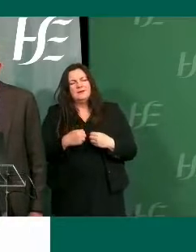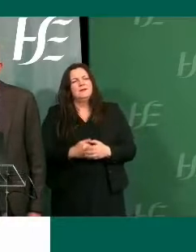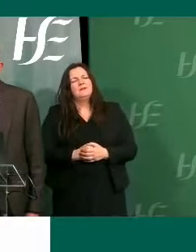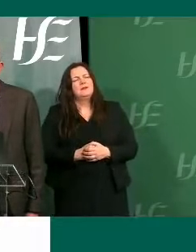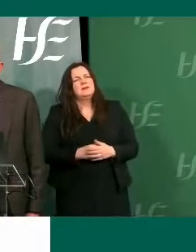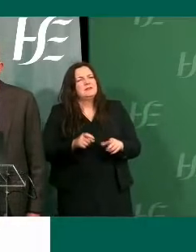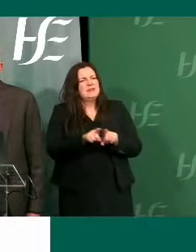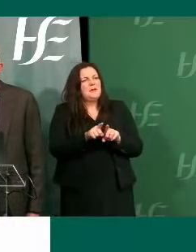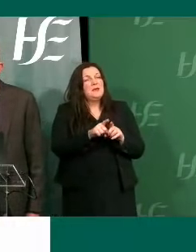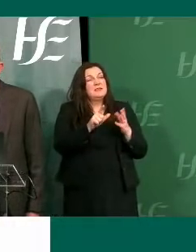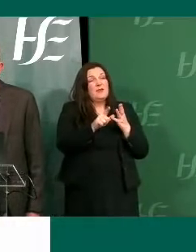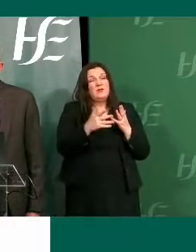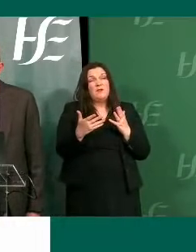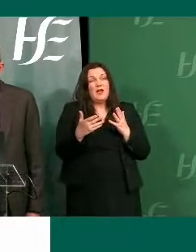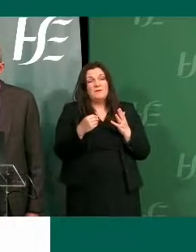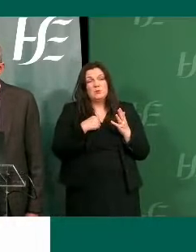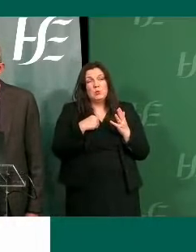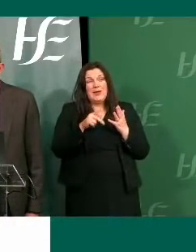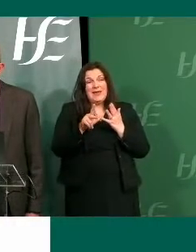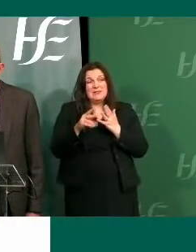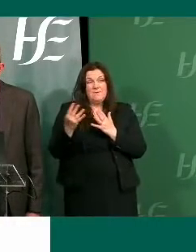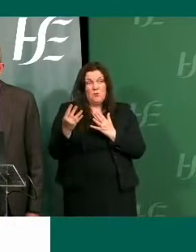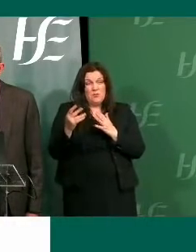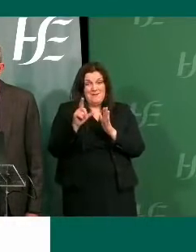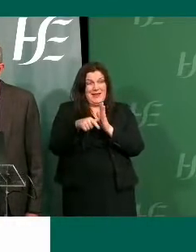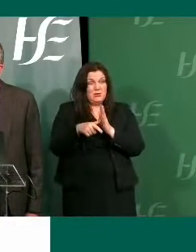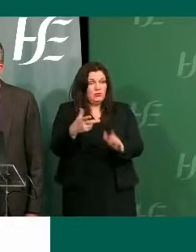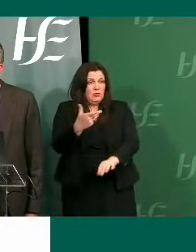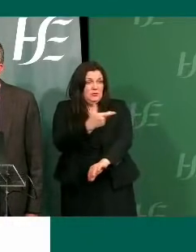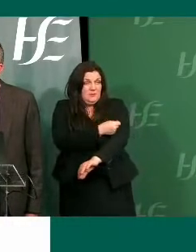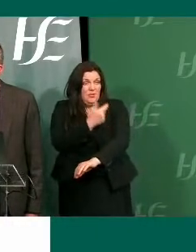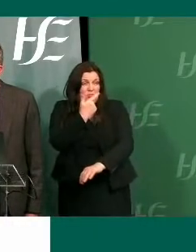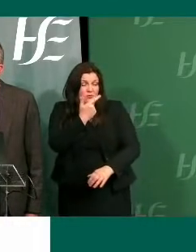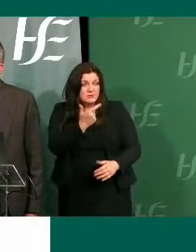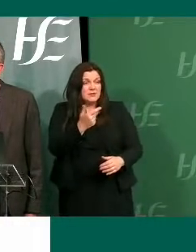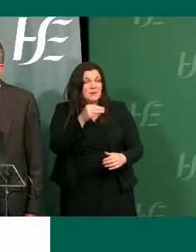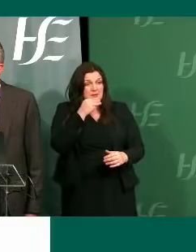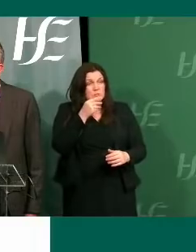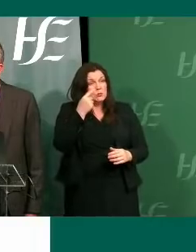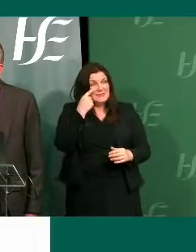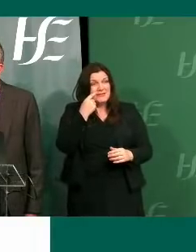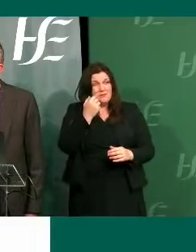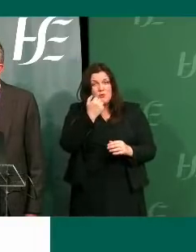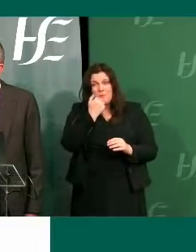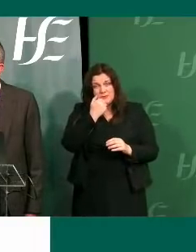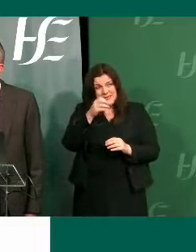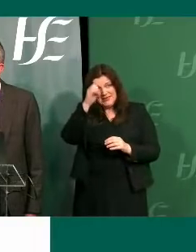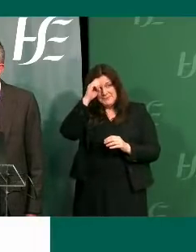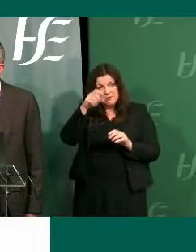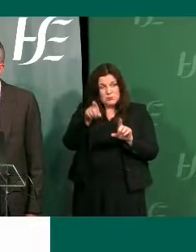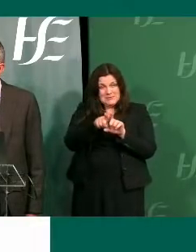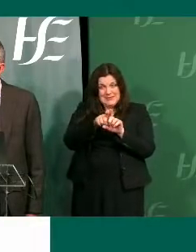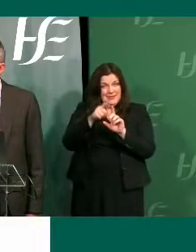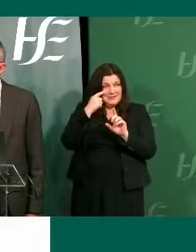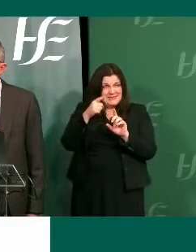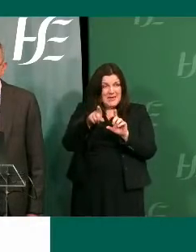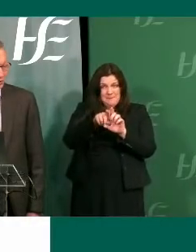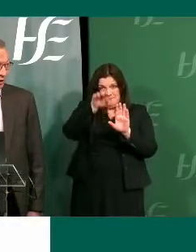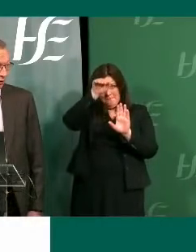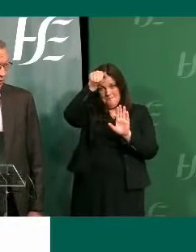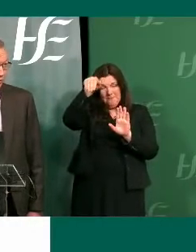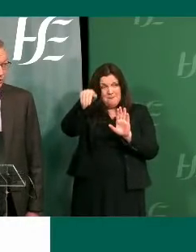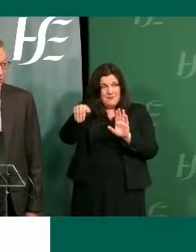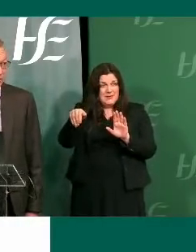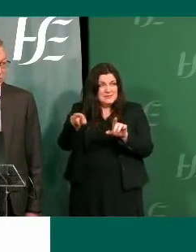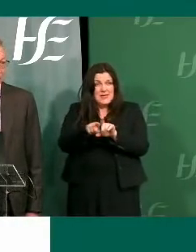and 84s a little bit later. And the others, they will go the same way. There's no reason not to expect that what we see here will happens